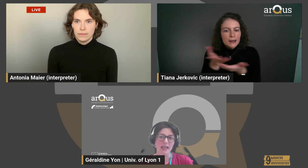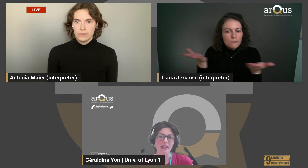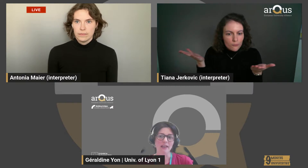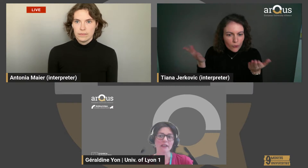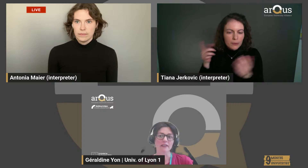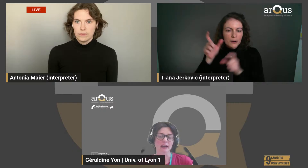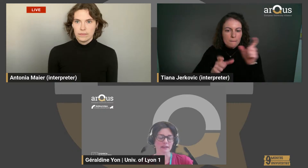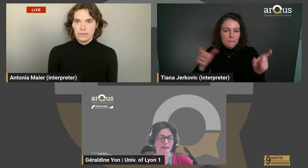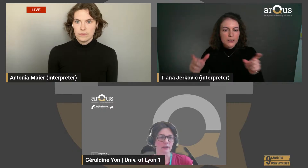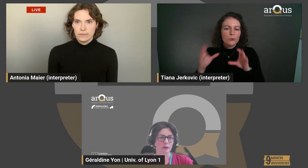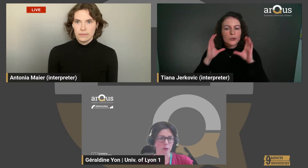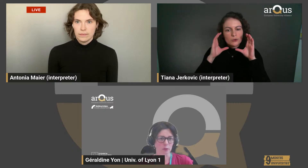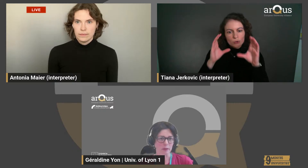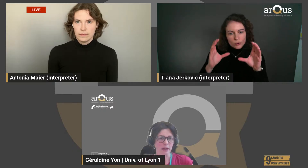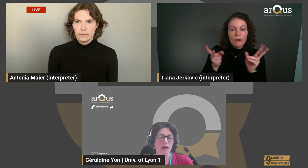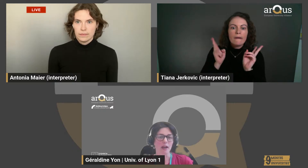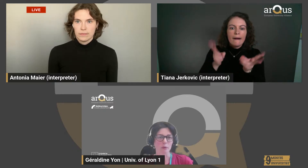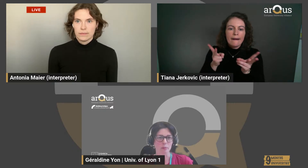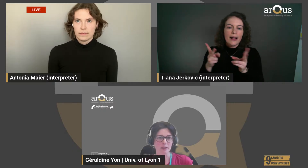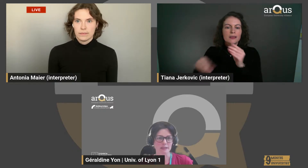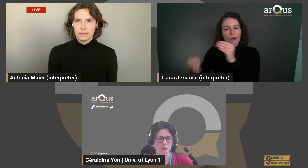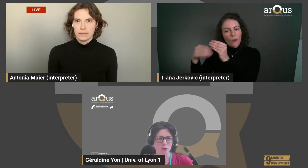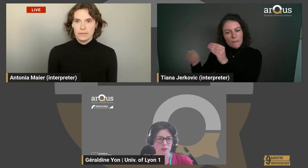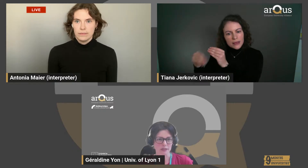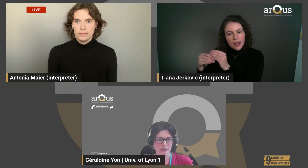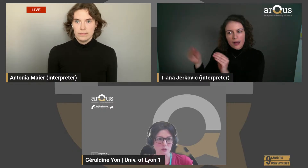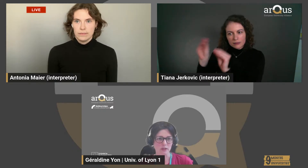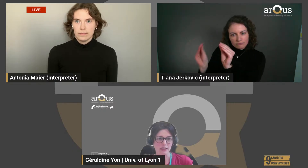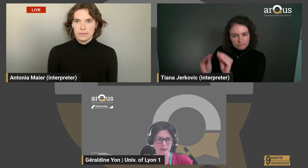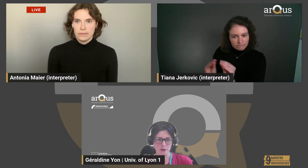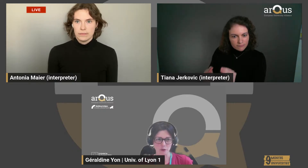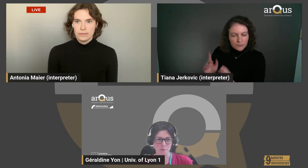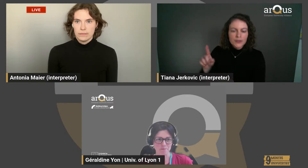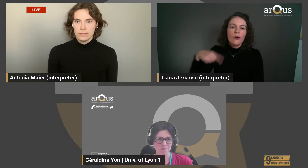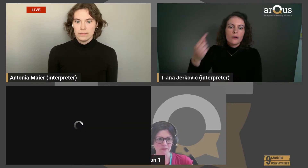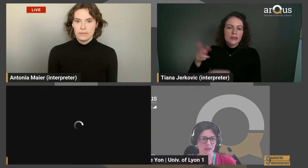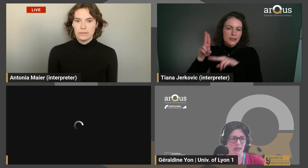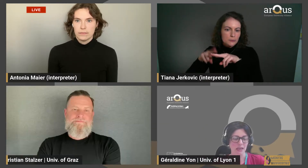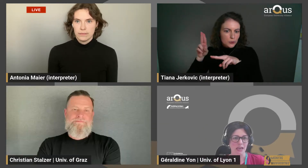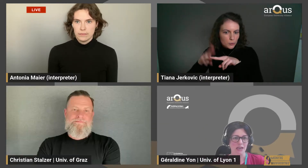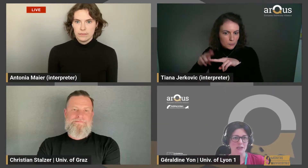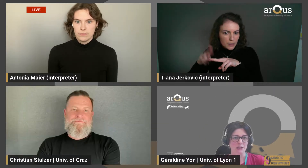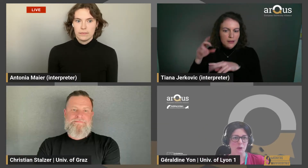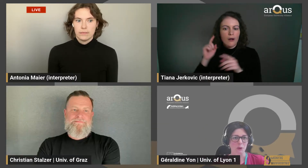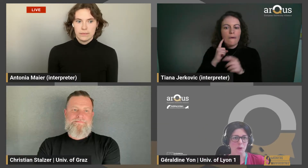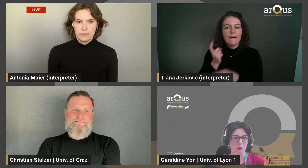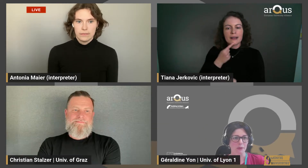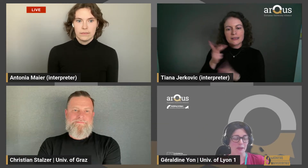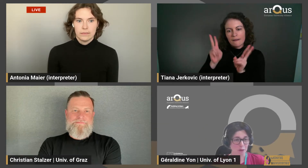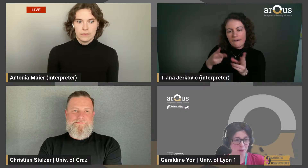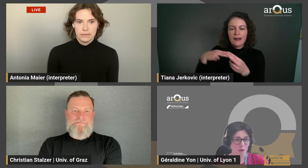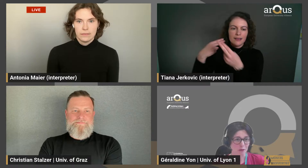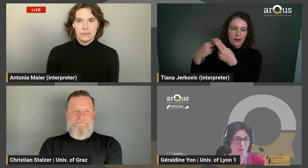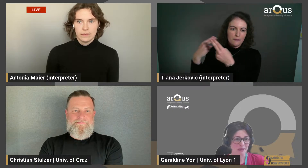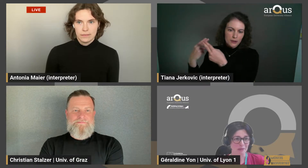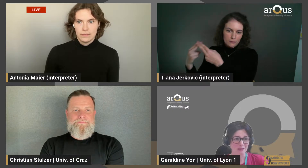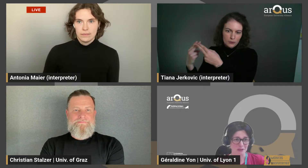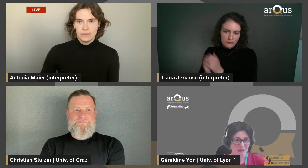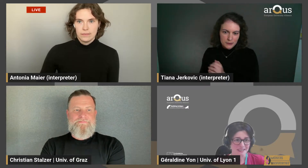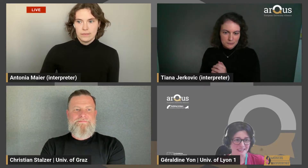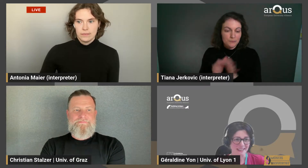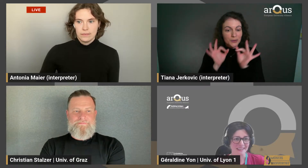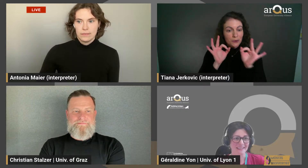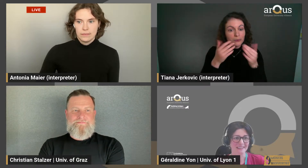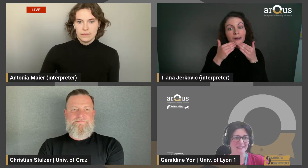box, and that at the end of the webinar, I will pass them to Christian so he can answer. So thank you for being with